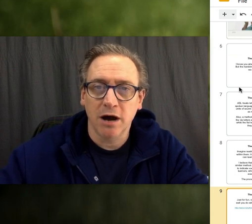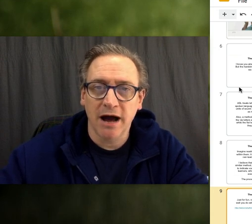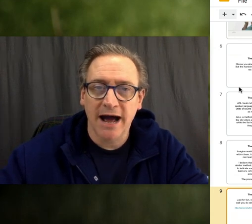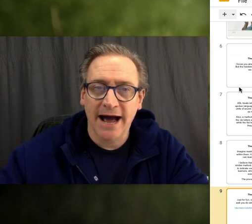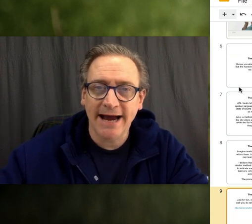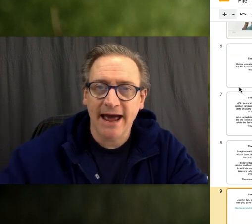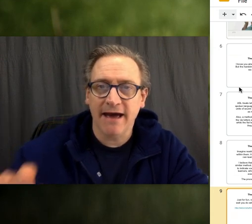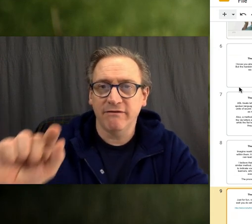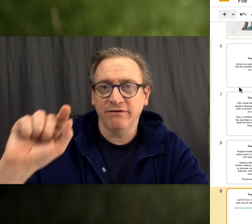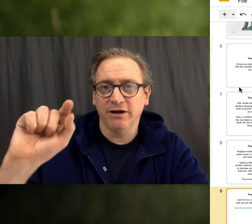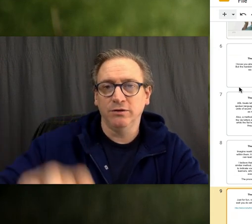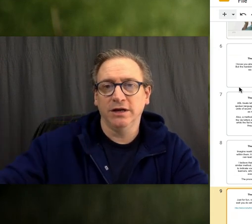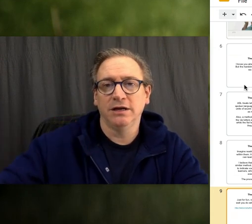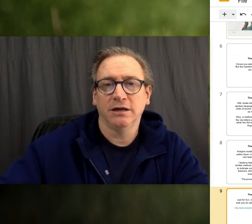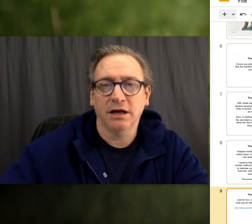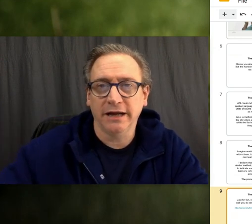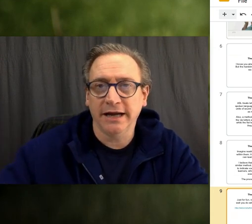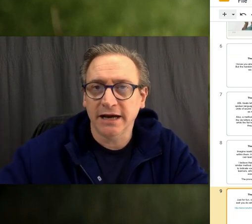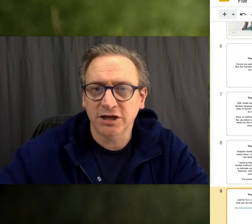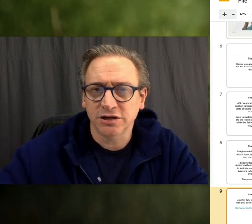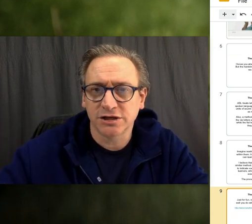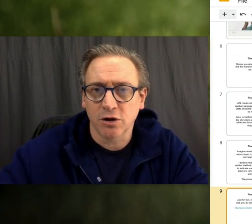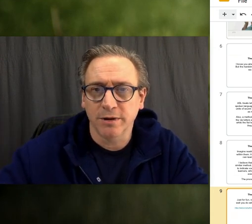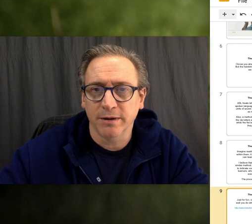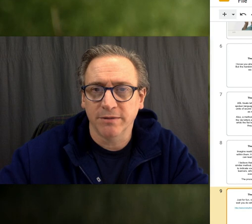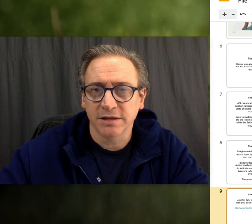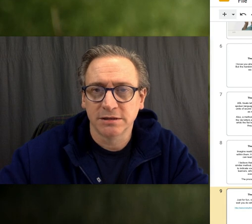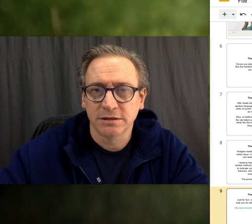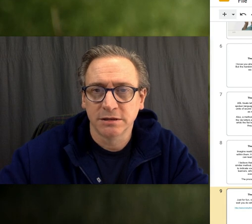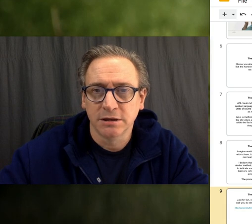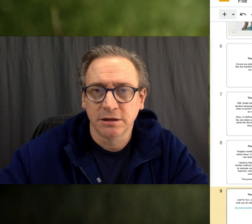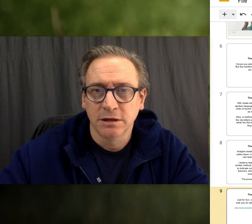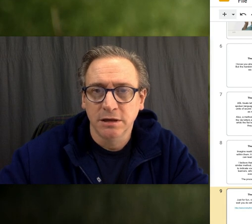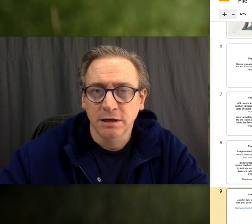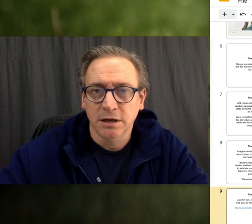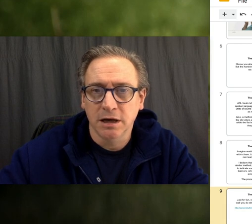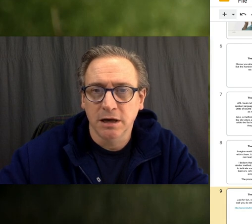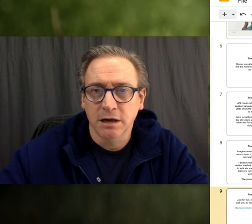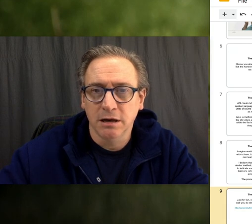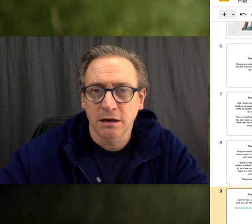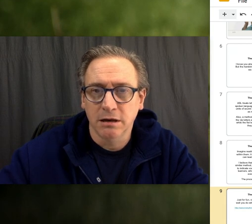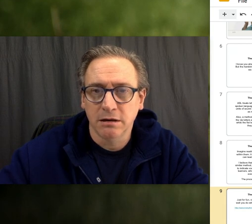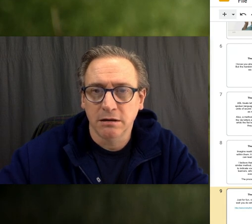So I have included a link, and I should just open up this.